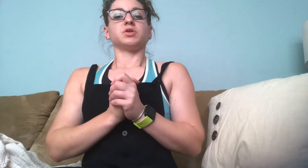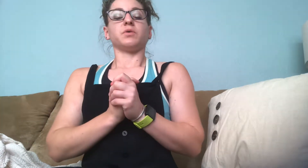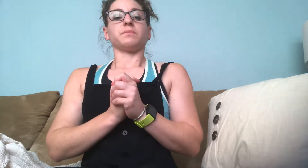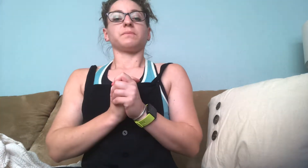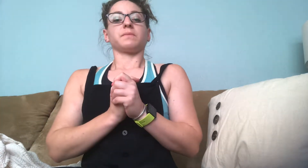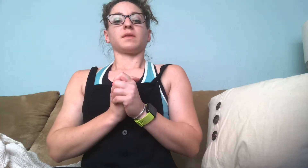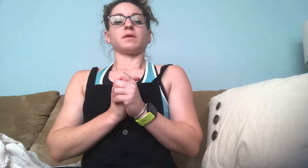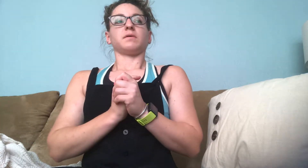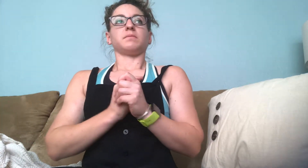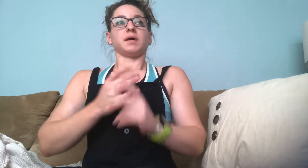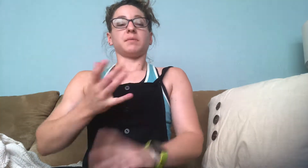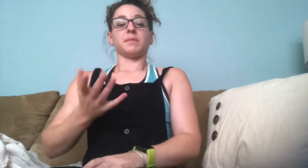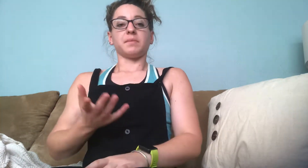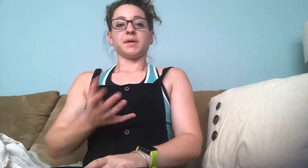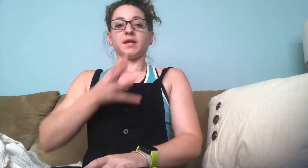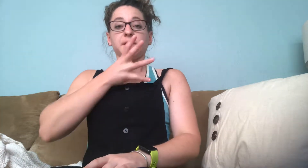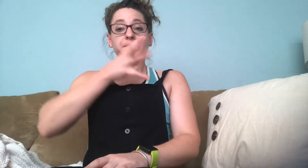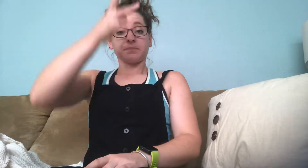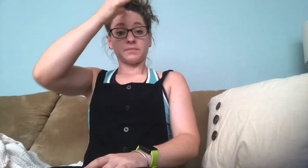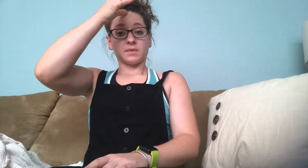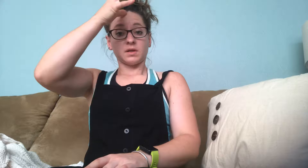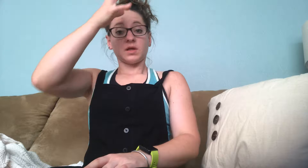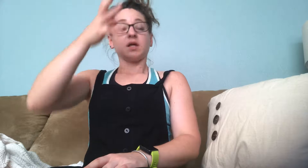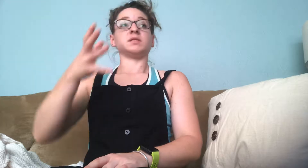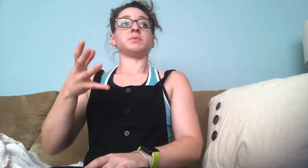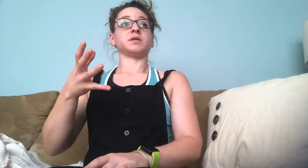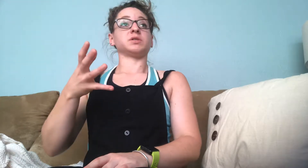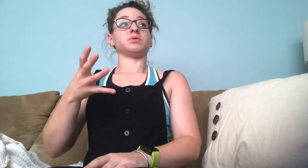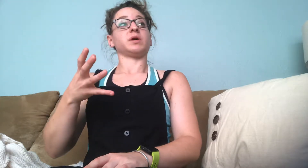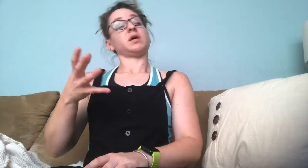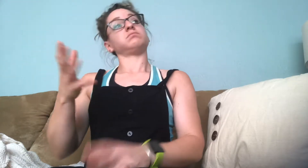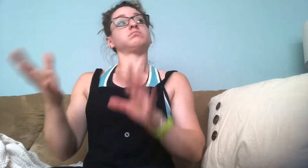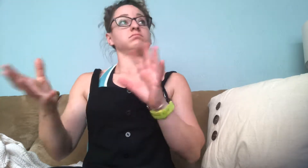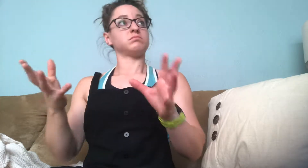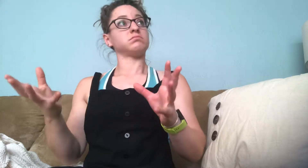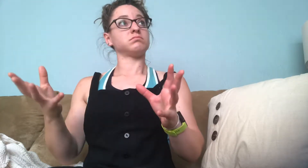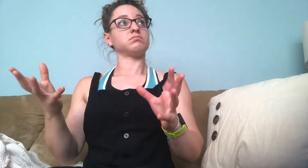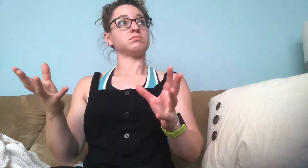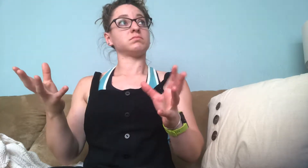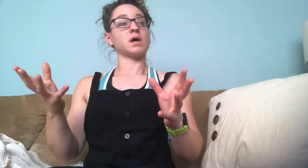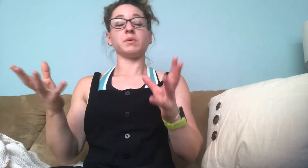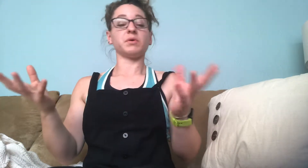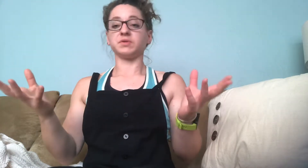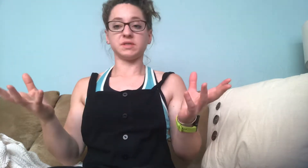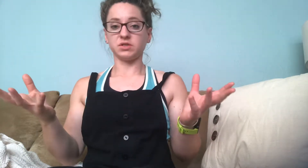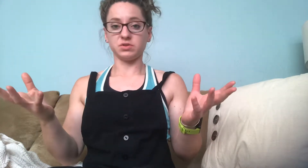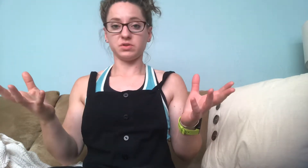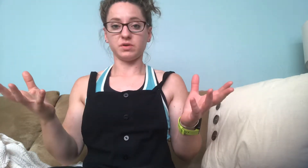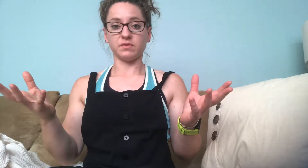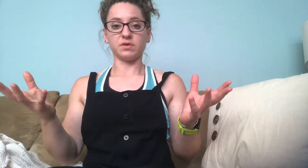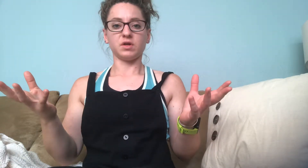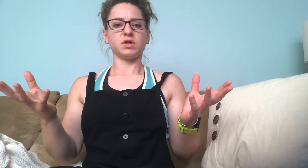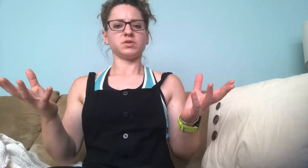So, I have a mom, my dad, and someone asks you, okay, how many brothers and sisters do you have?